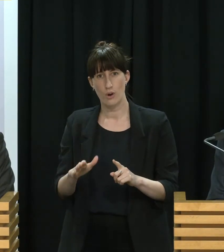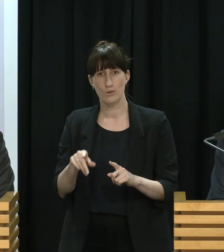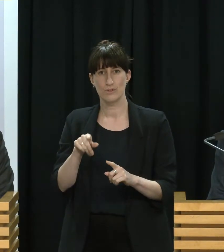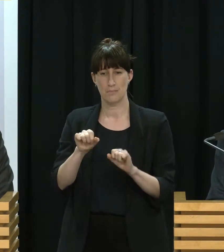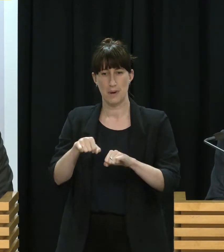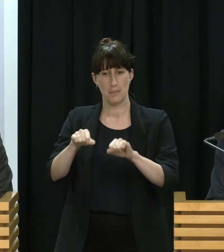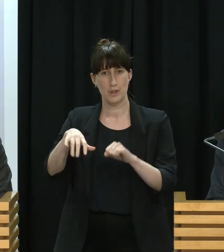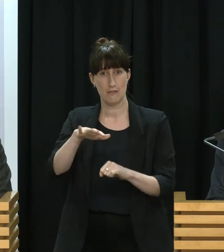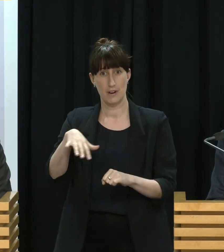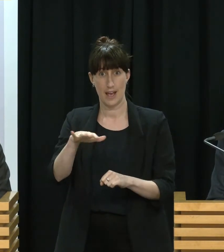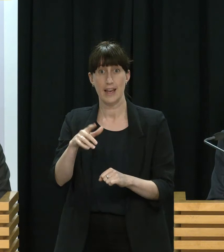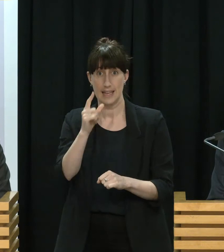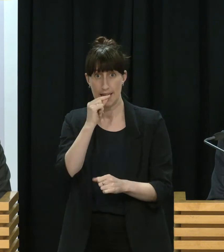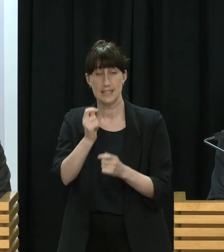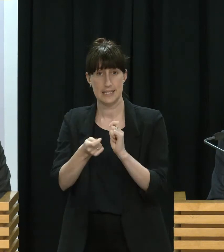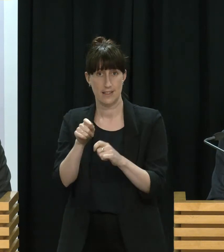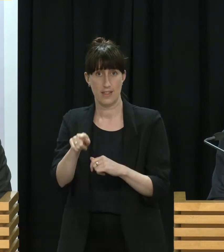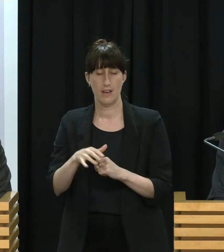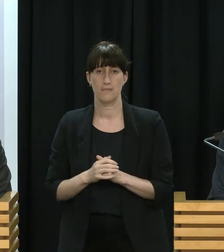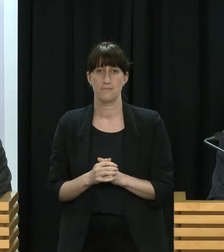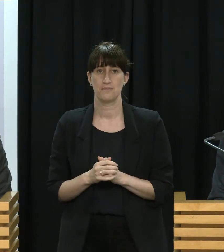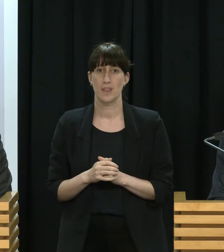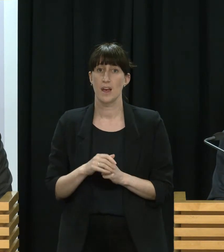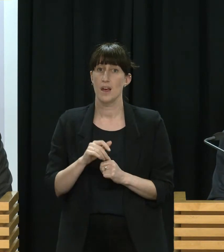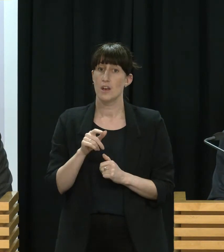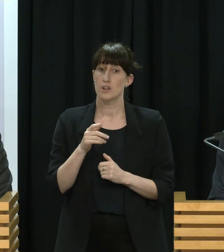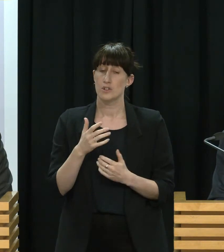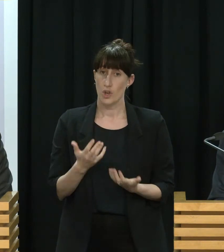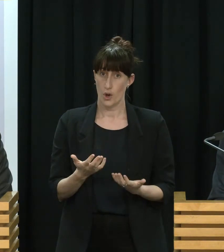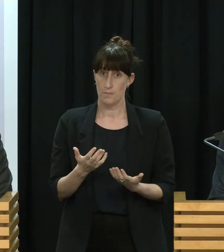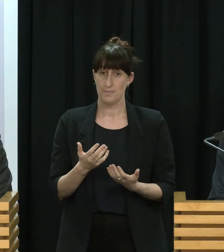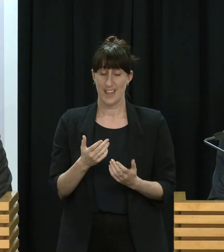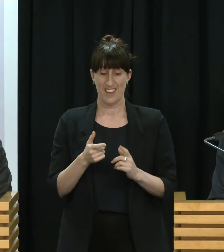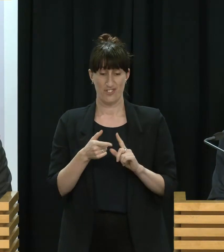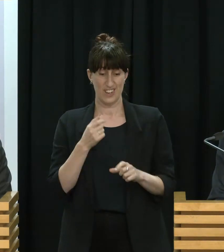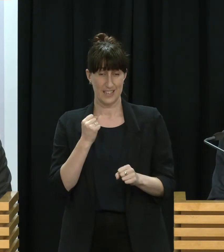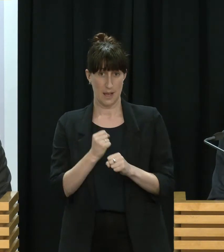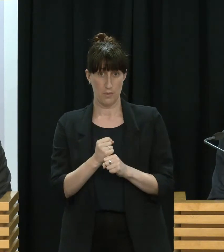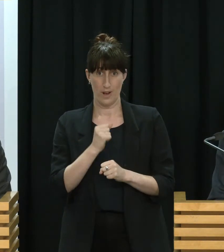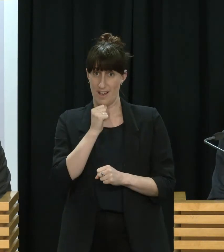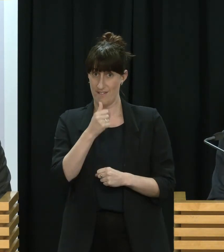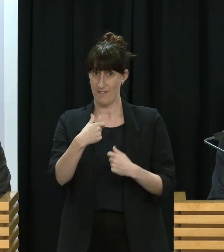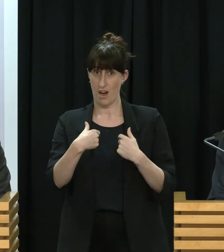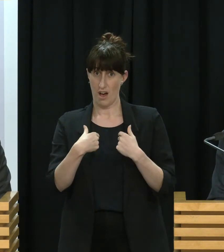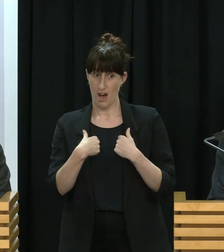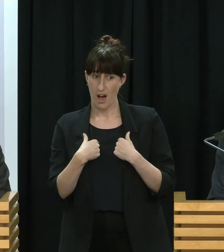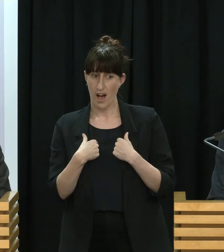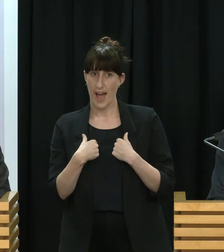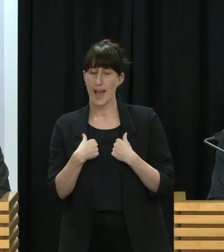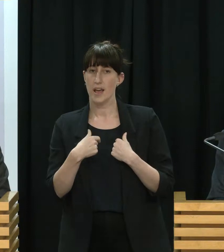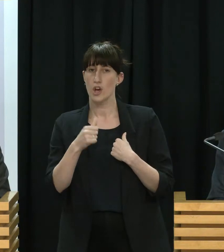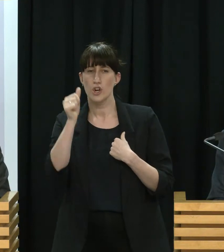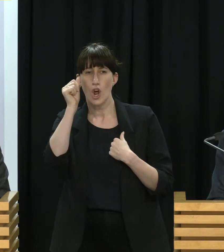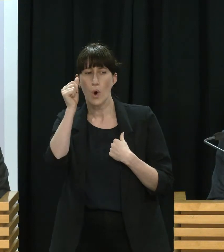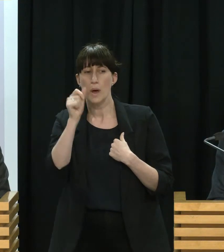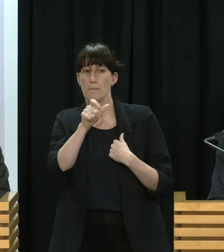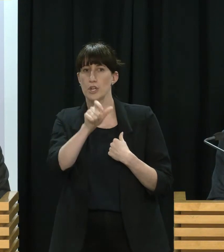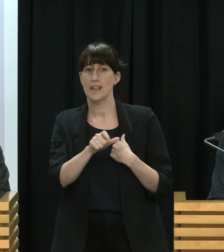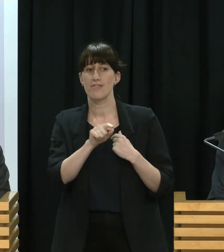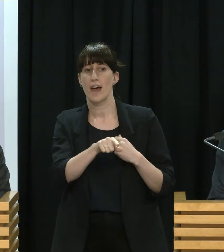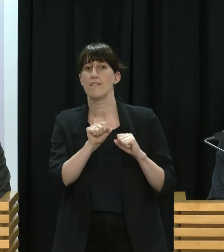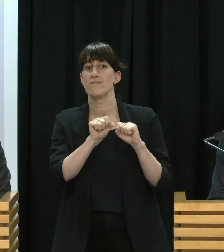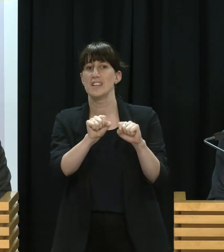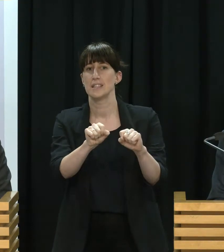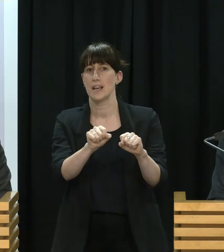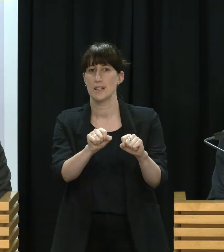at a location of interest, but you yourself were not at a location of interest, you do not need to test and